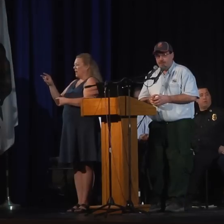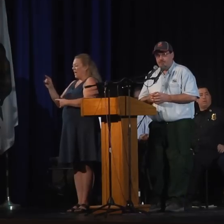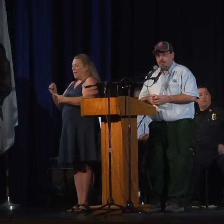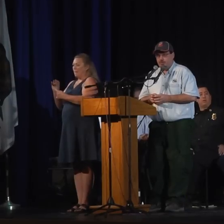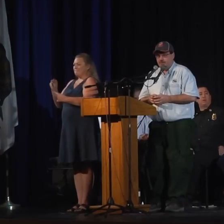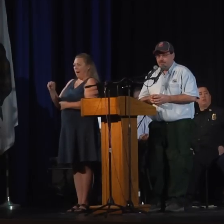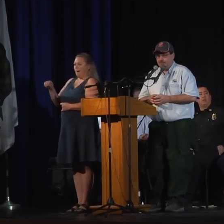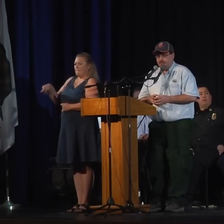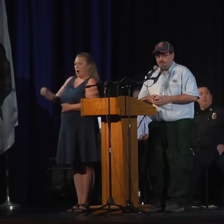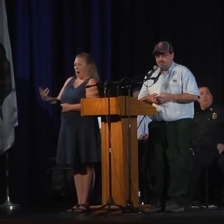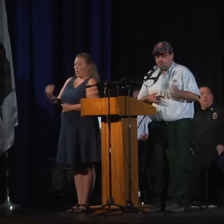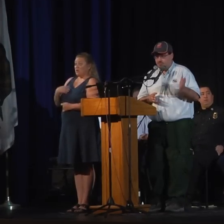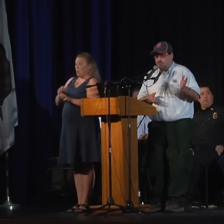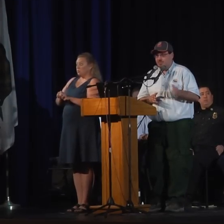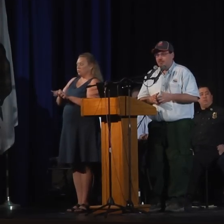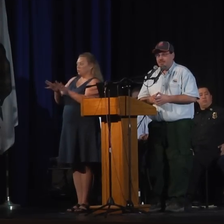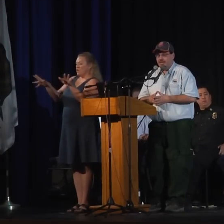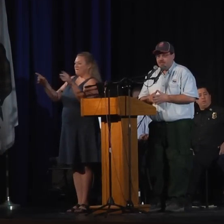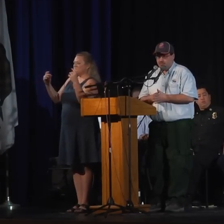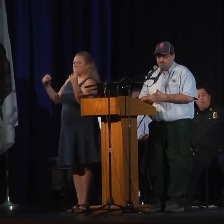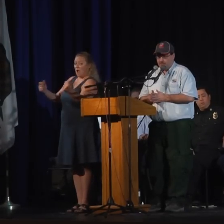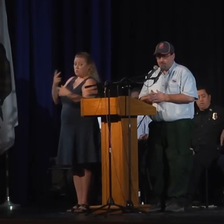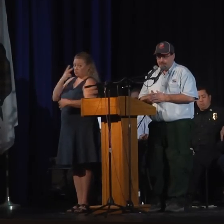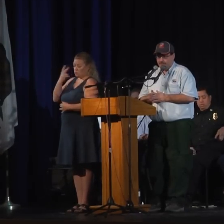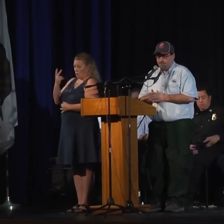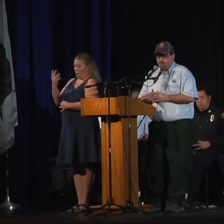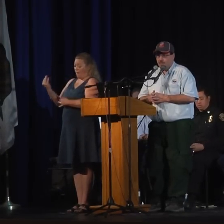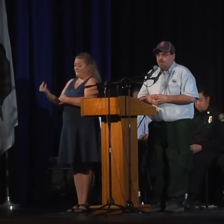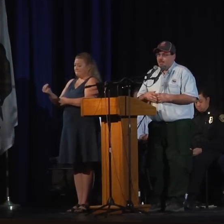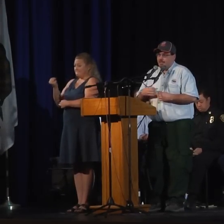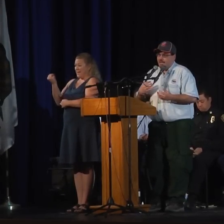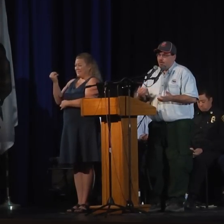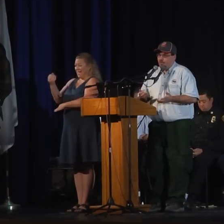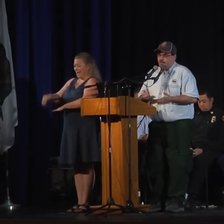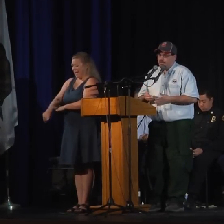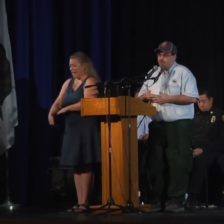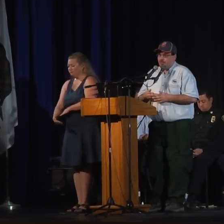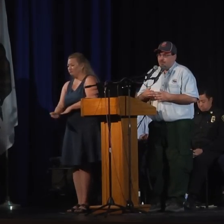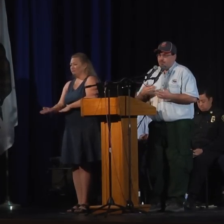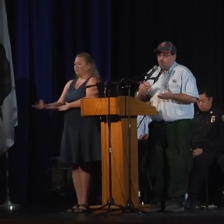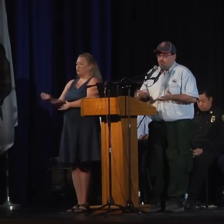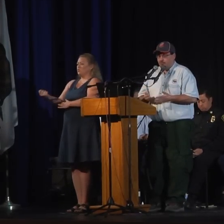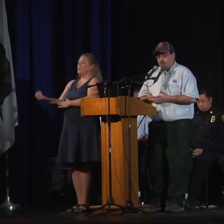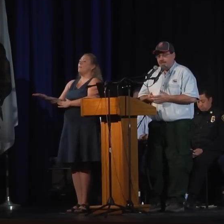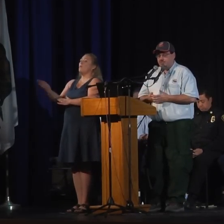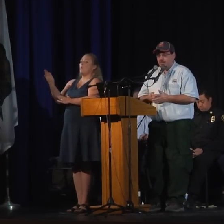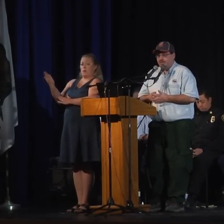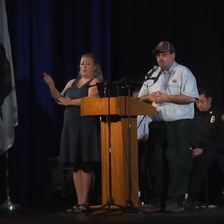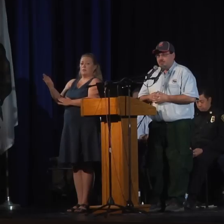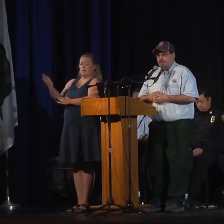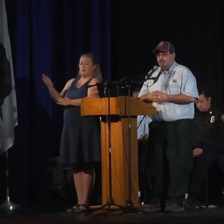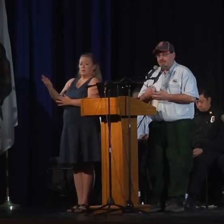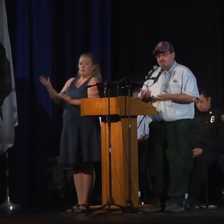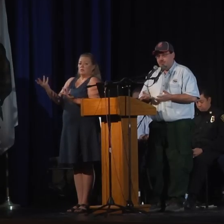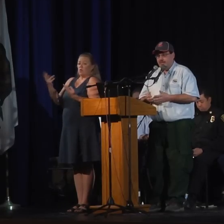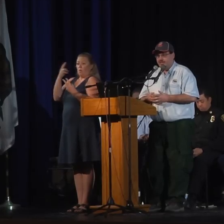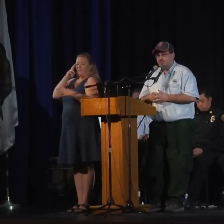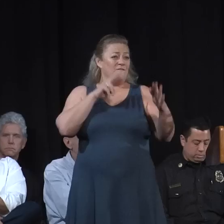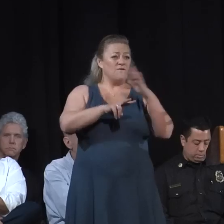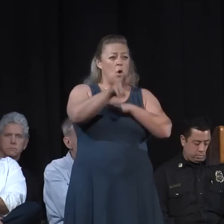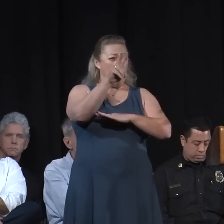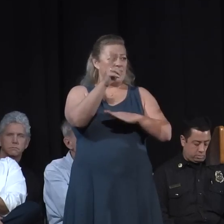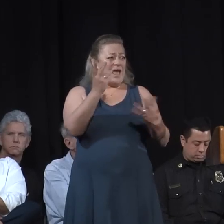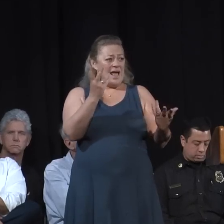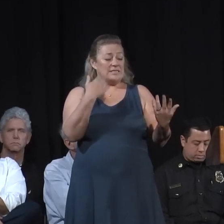spread very, very quickly, as you saw Monday night and Tuesday morning. Now, for forecast-wise, what I'm expecting in the next few